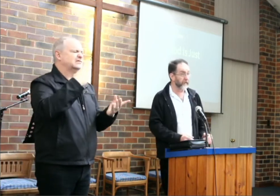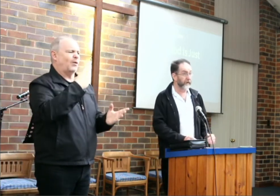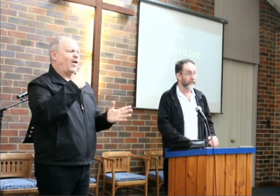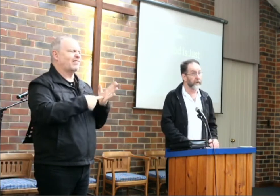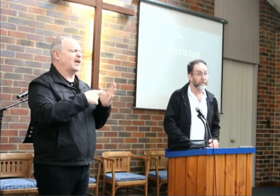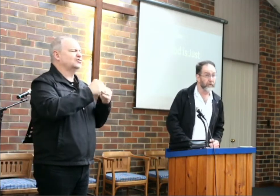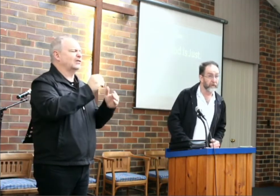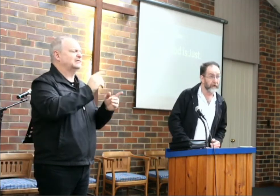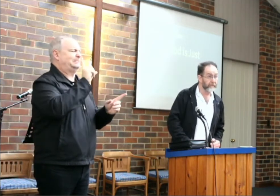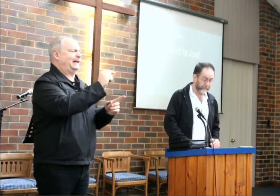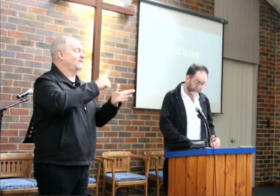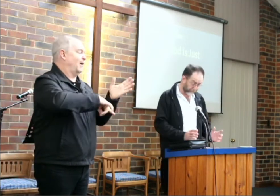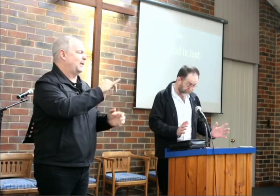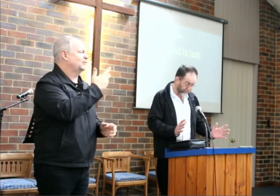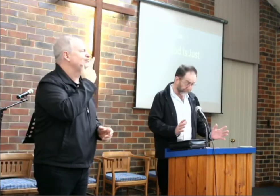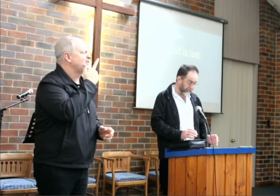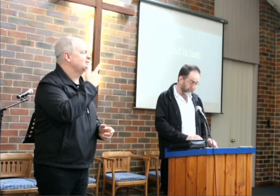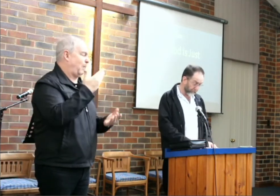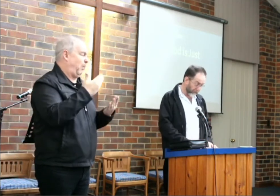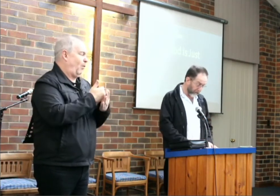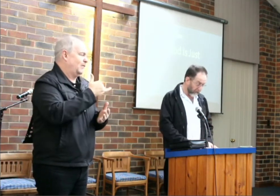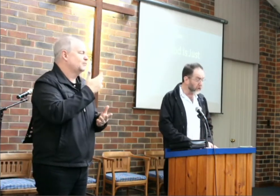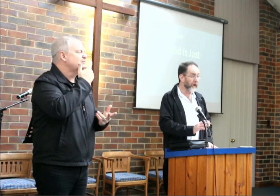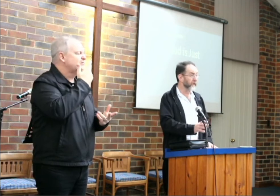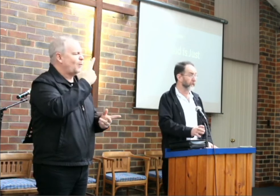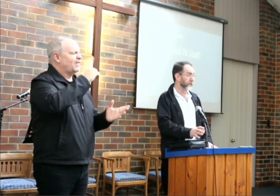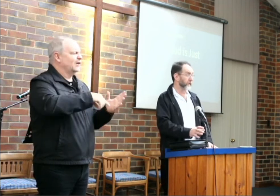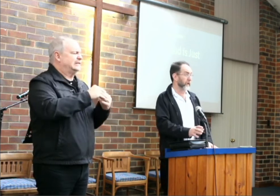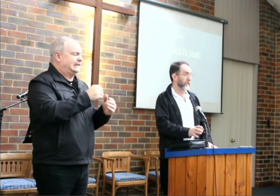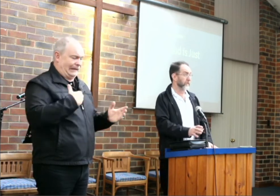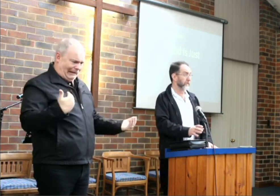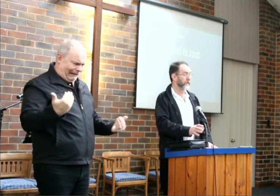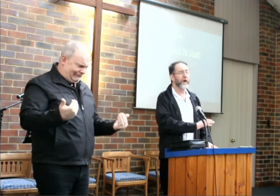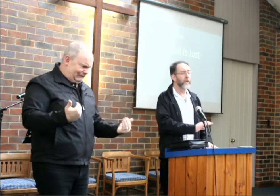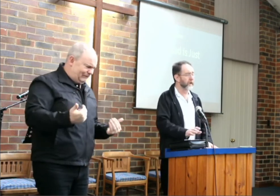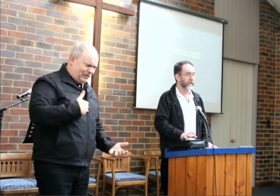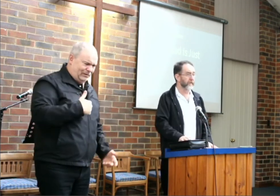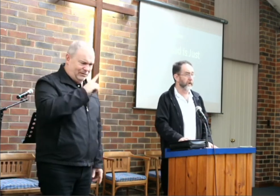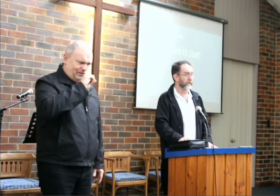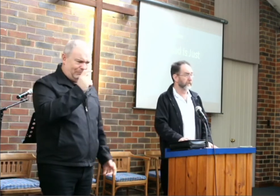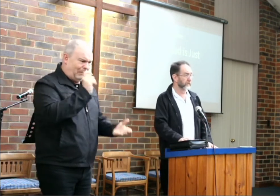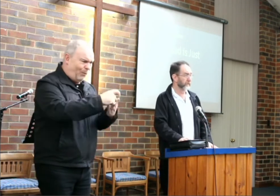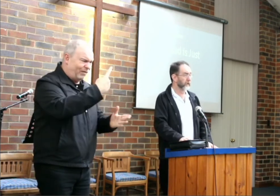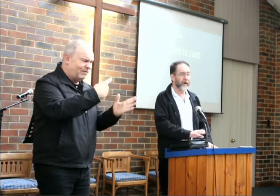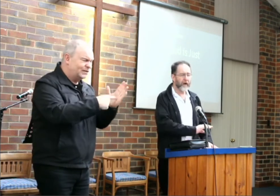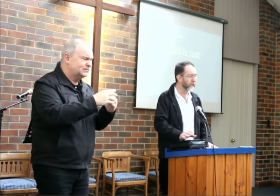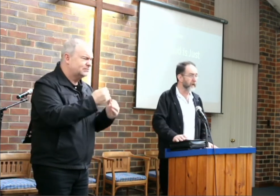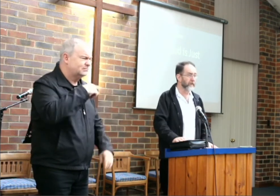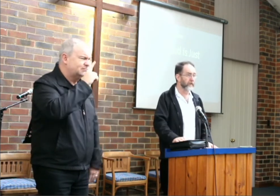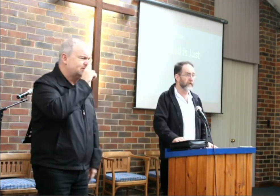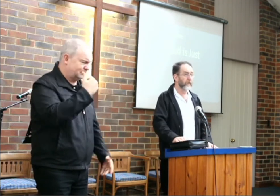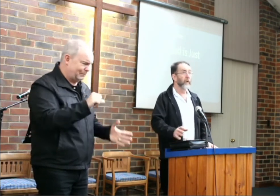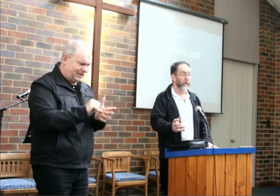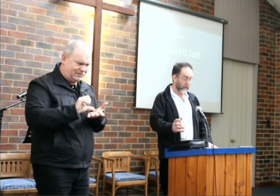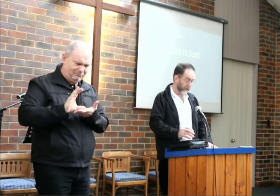speeding fine. Could even be more than that. You can't afford the fine. There's no way you can afford it. You've got no money at